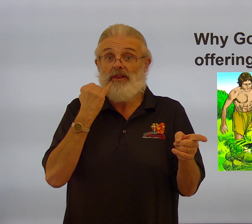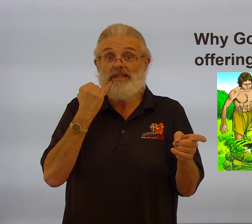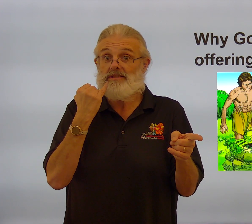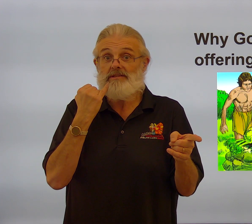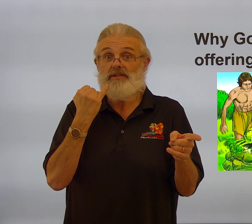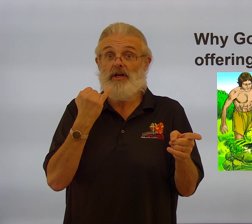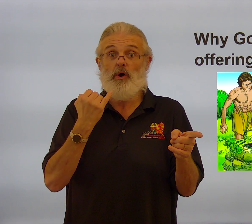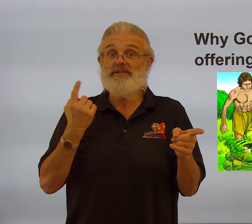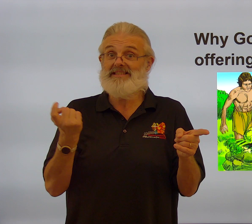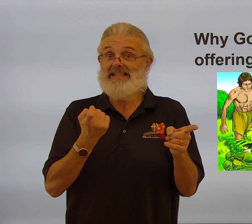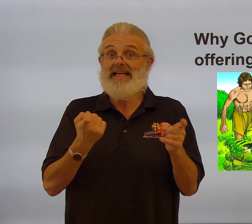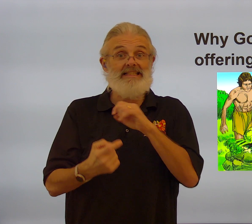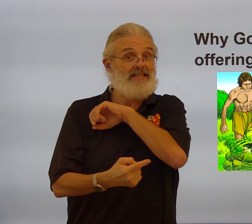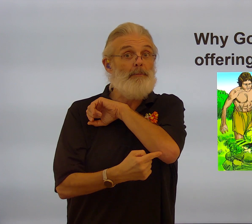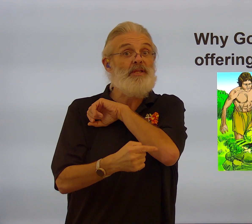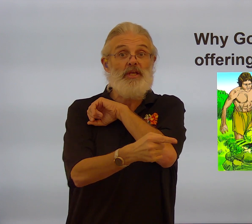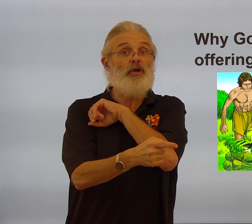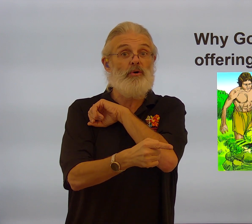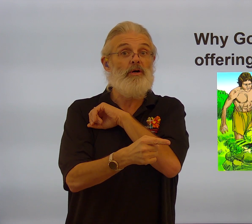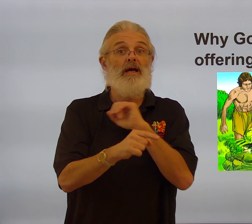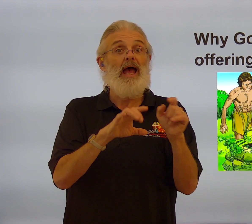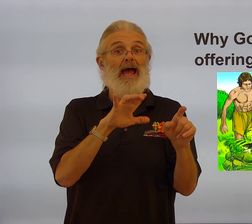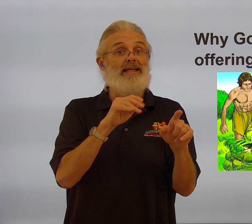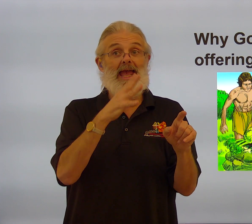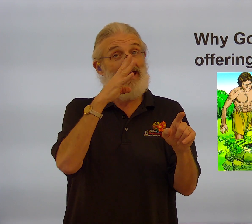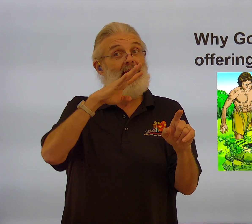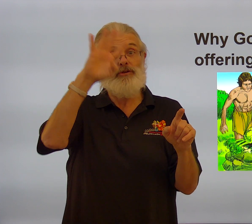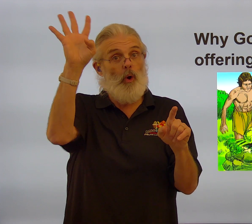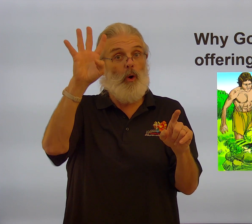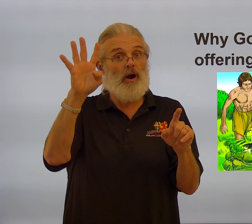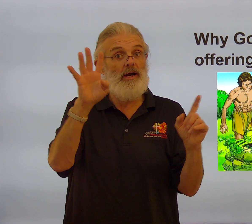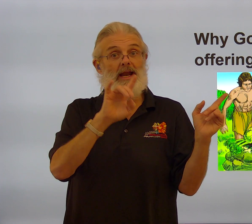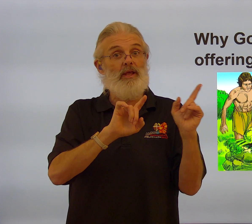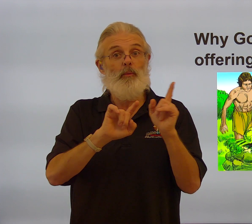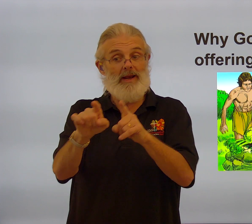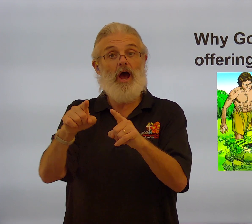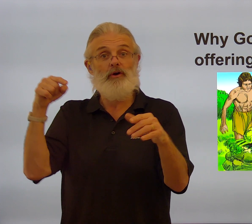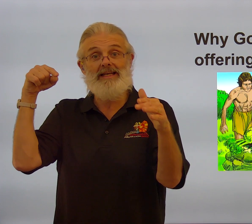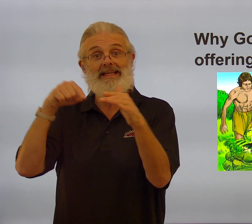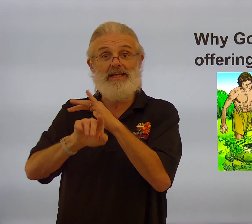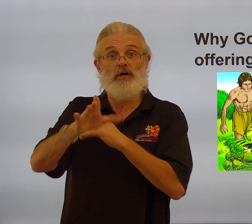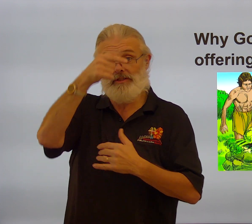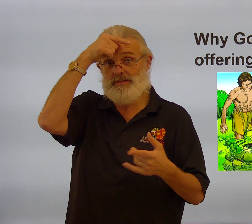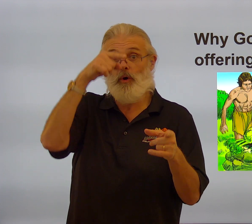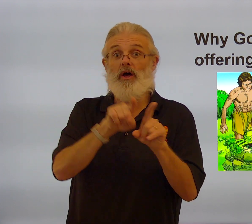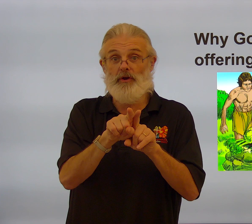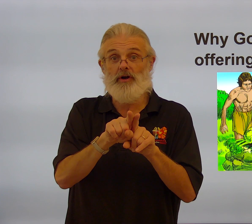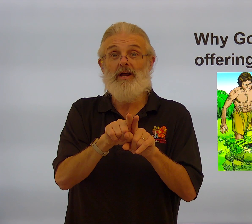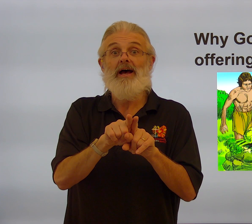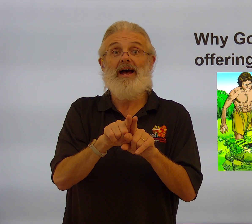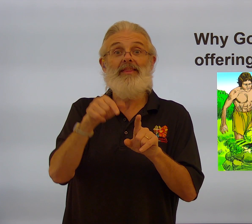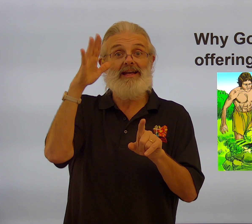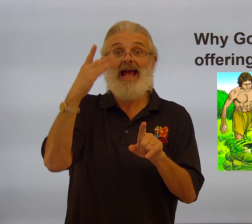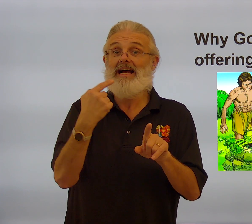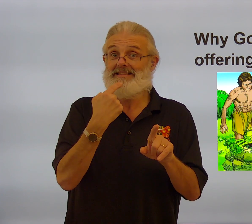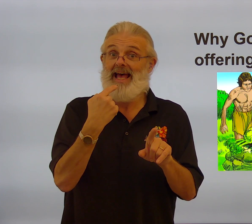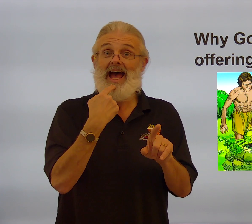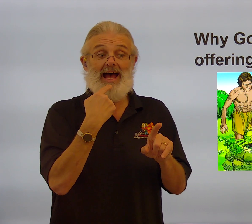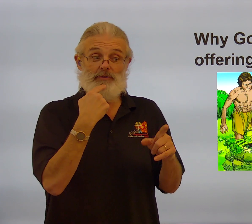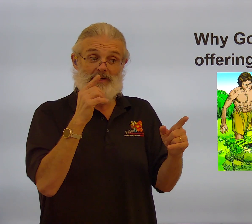jealous. You know, sin is tempting you. And Cain ignored, and he went out and killed his brother. And then God said, when he